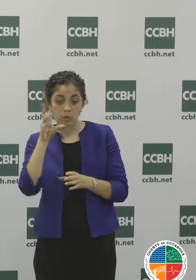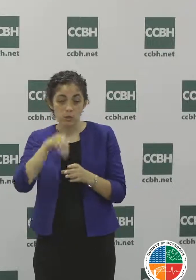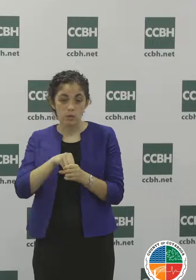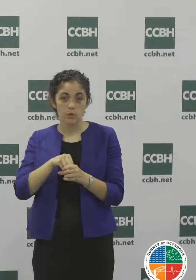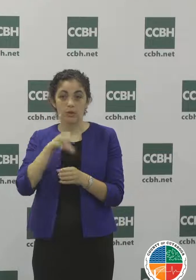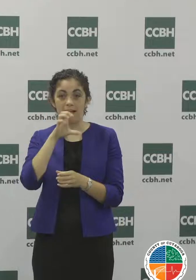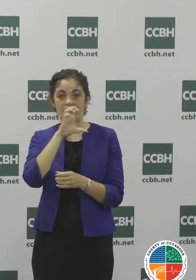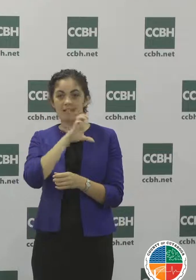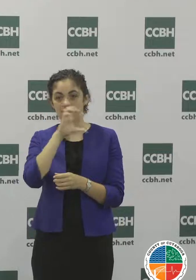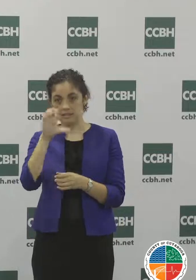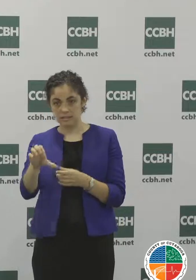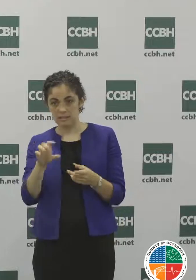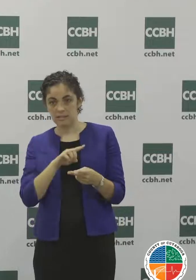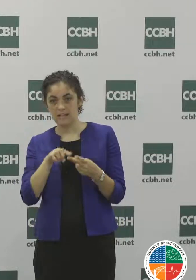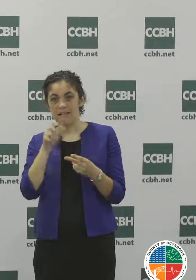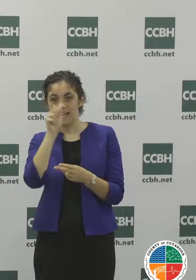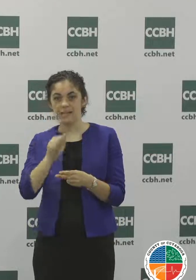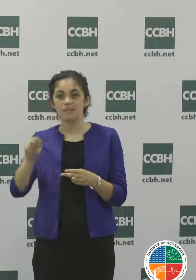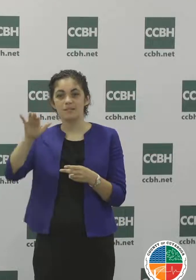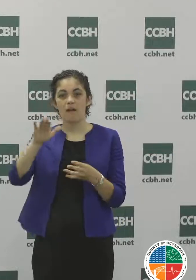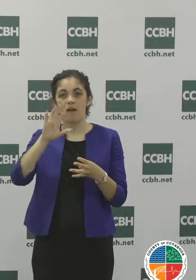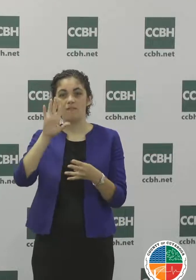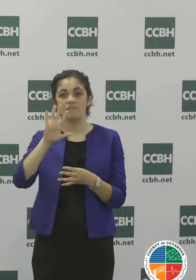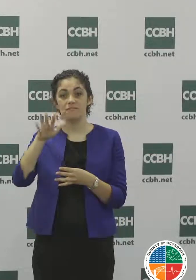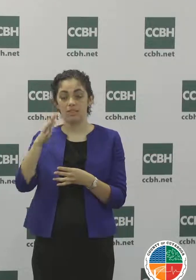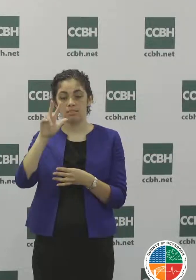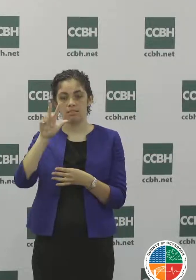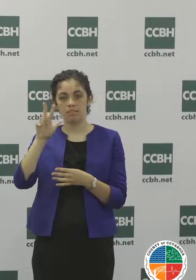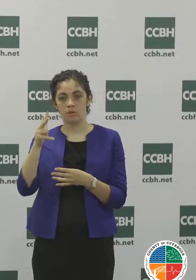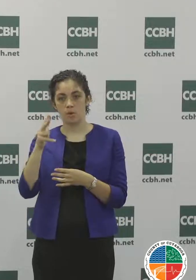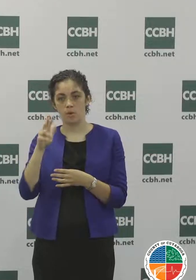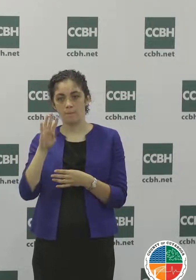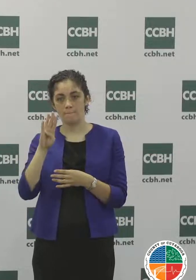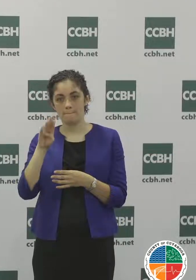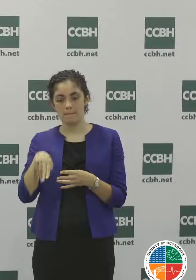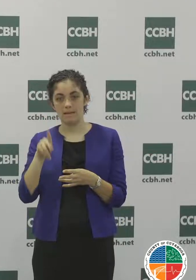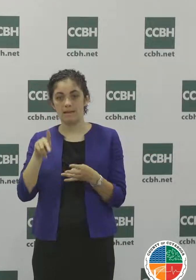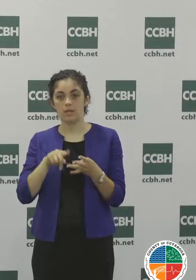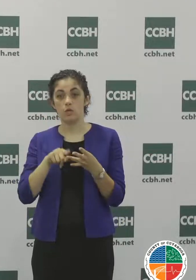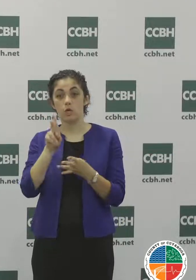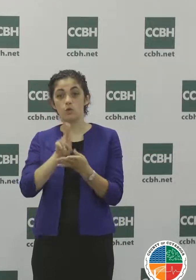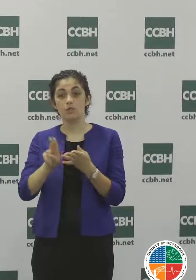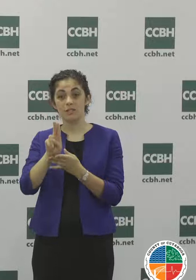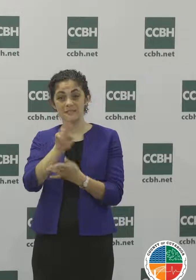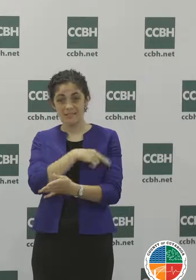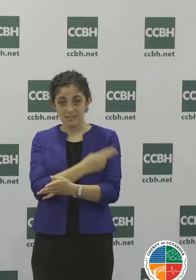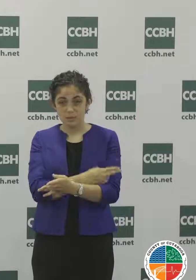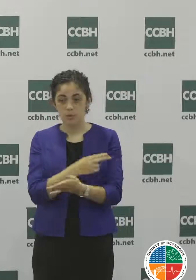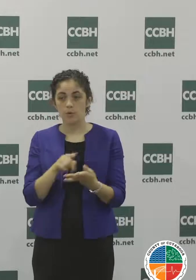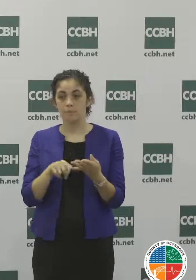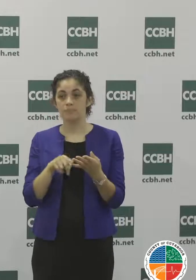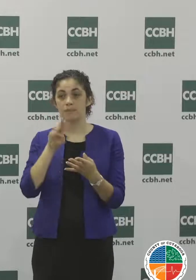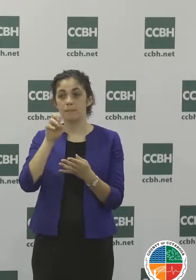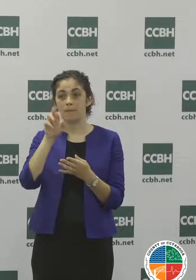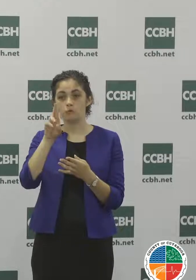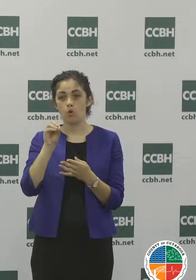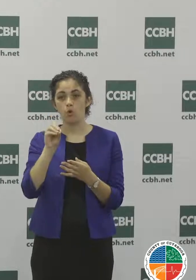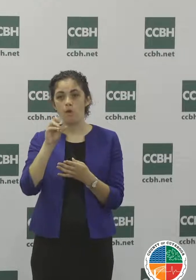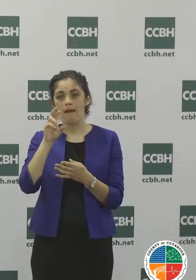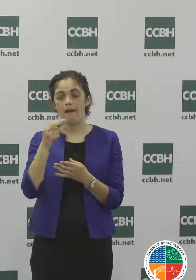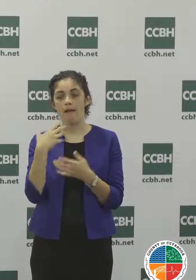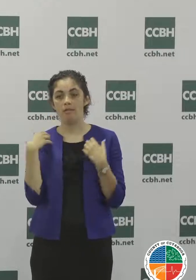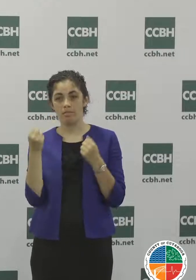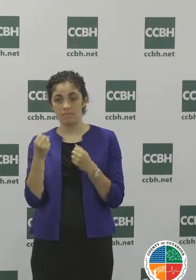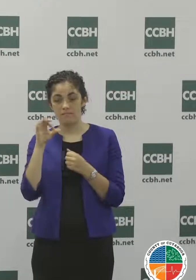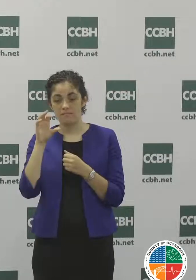the Cleveland Clinic, Amazon, Fifth Third Bank, Metro Health, University Hospitals, Giant Eagle, FedEx, and